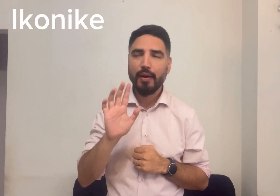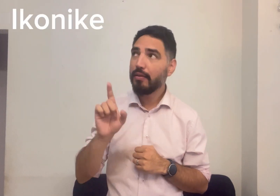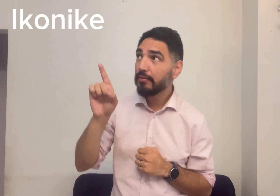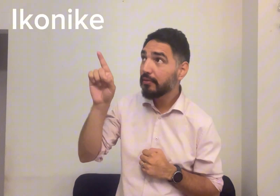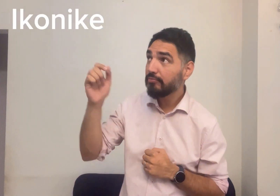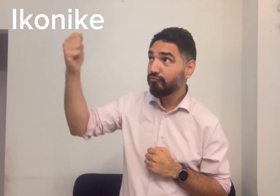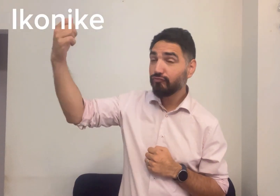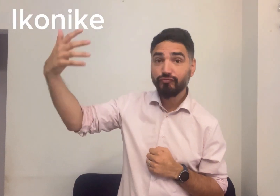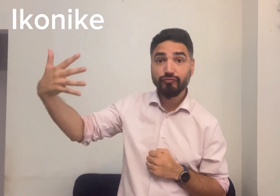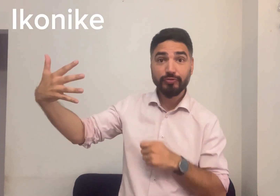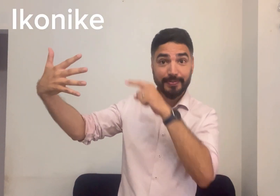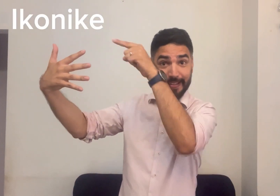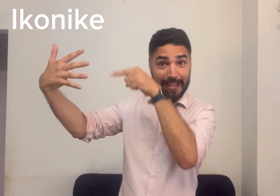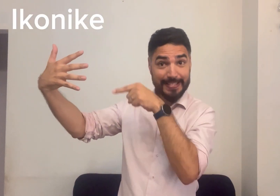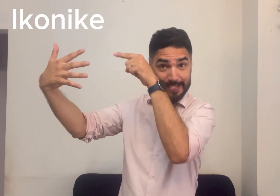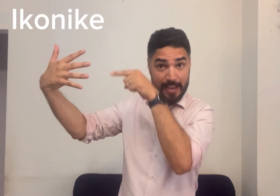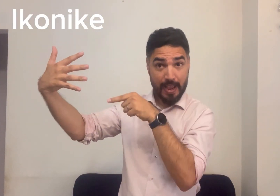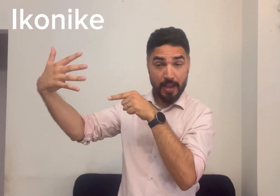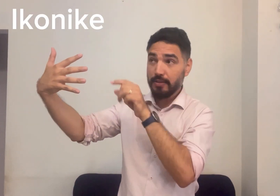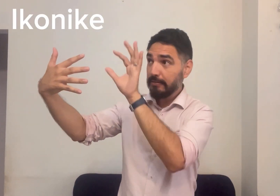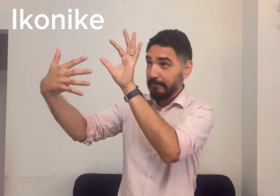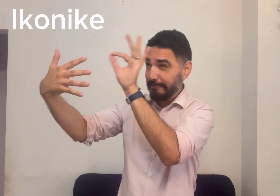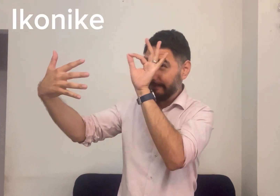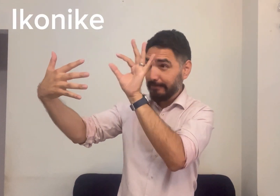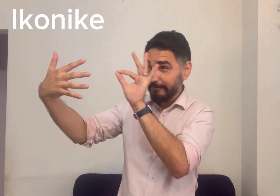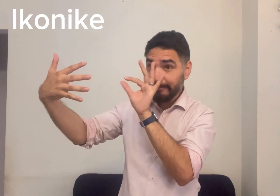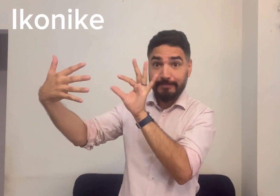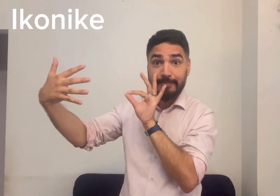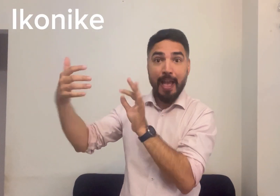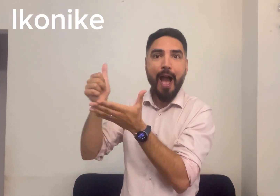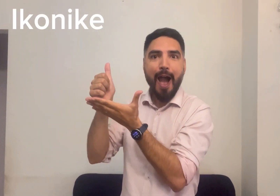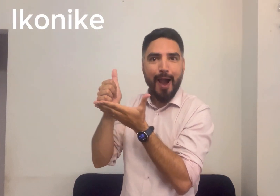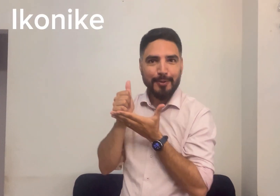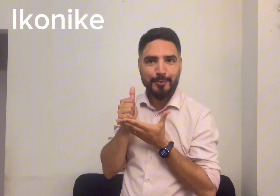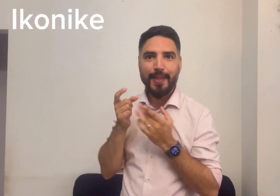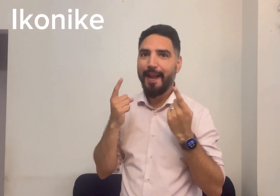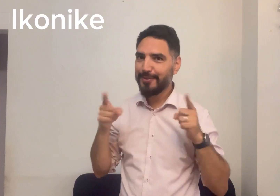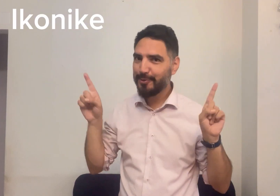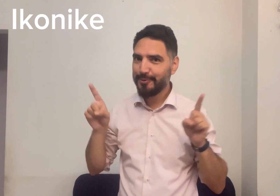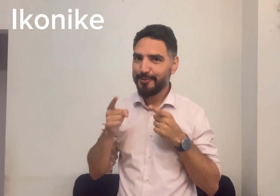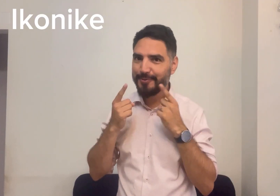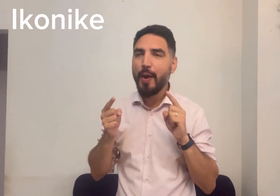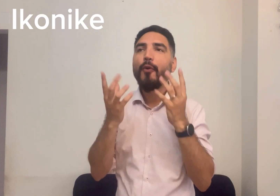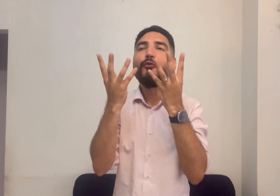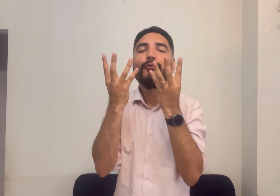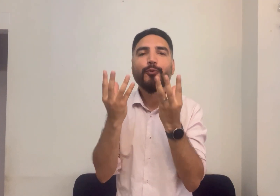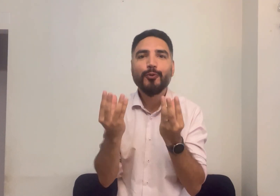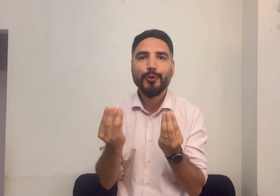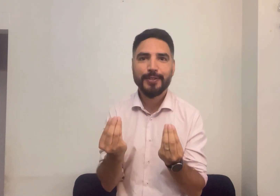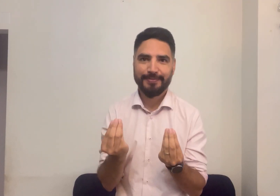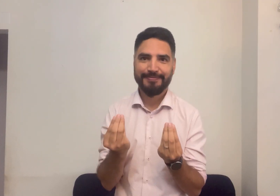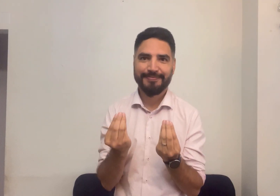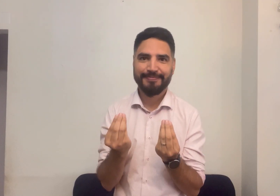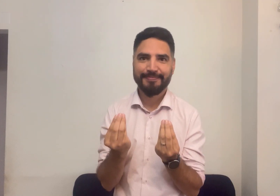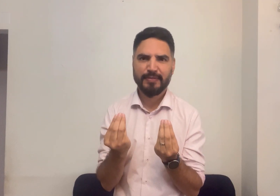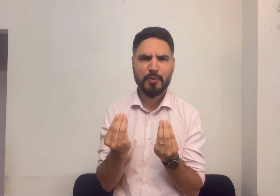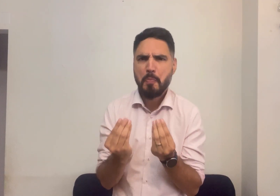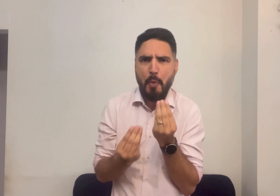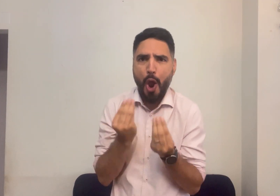Still, it's true that iconic signs can be really useful and helpful when composing songs because they tend to be